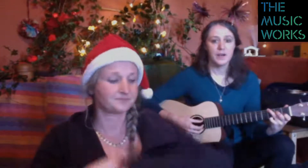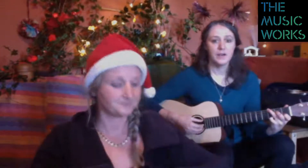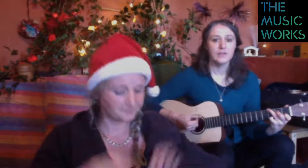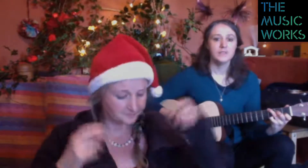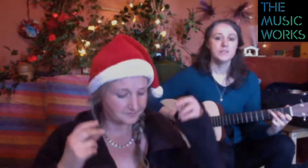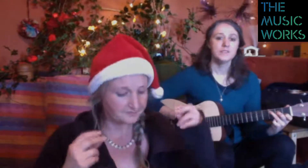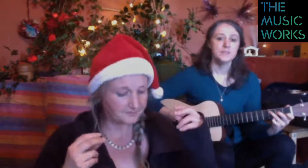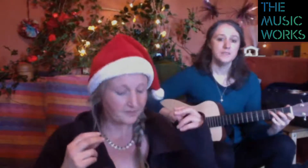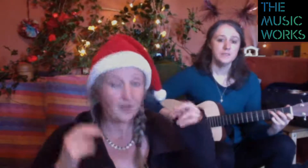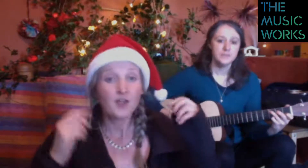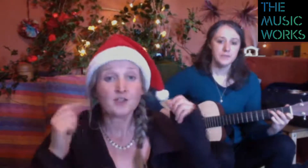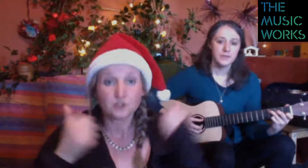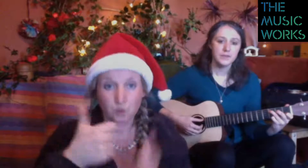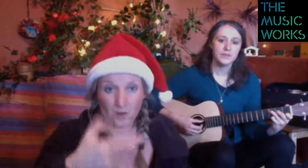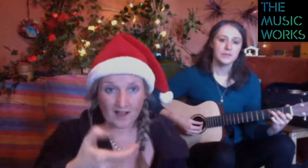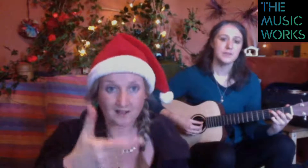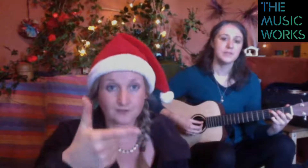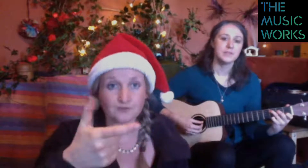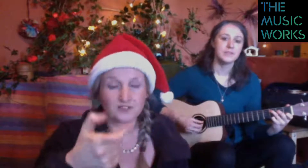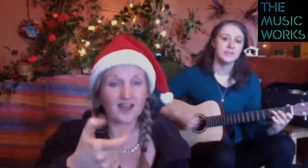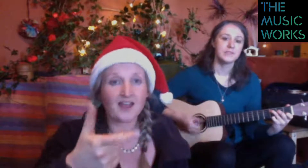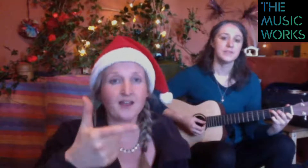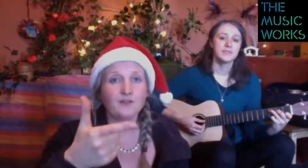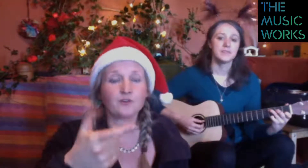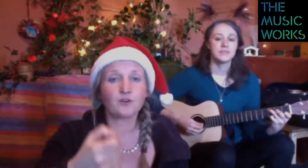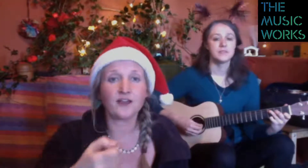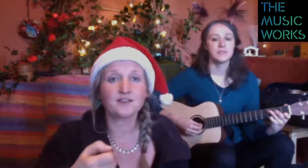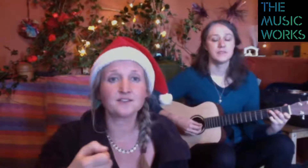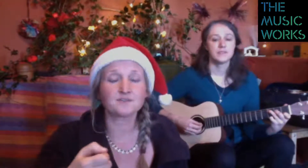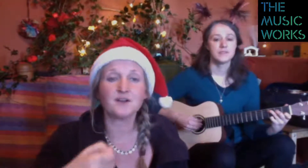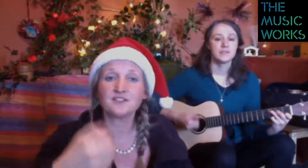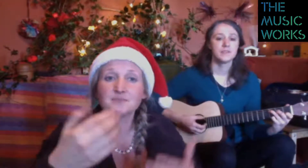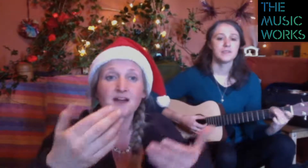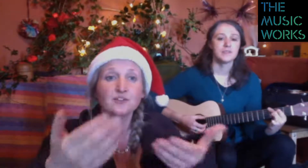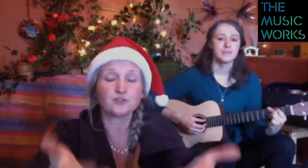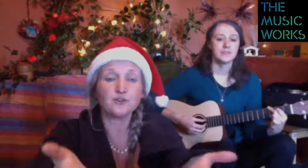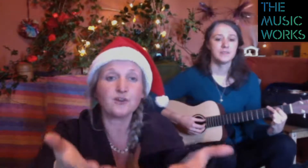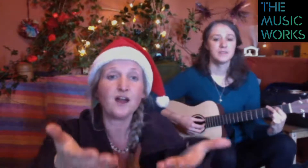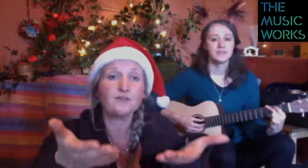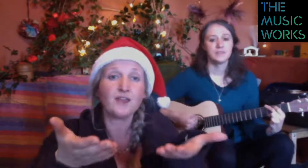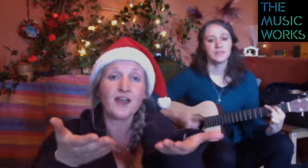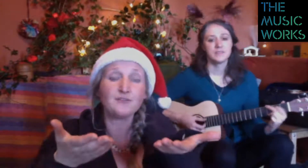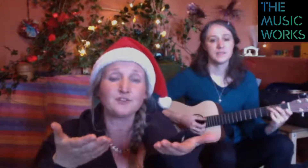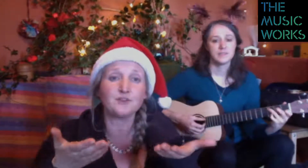On the 12th day of Christmas, my true love gave to me